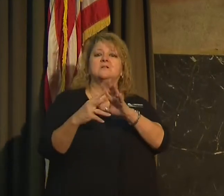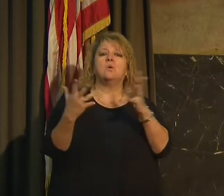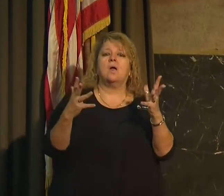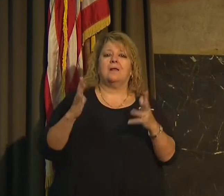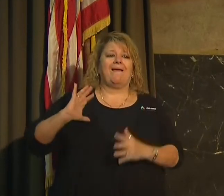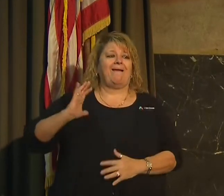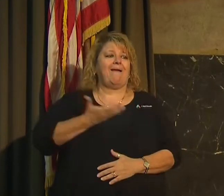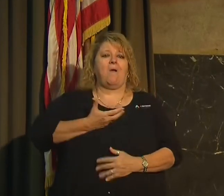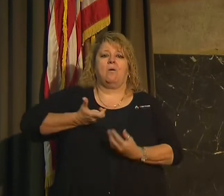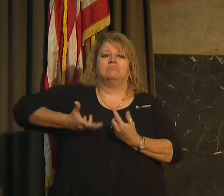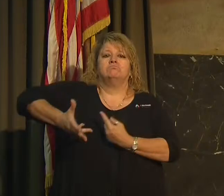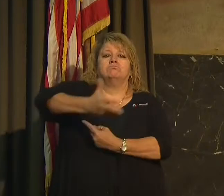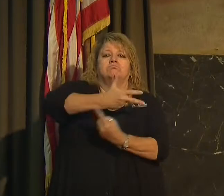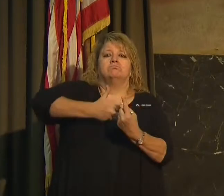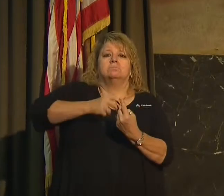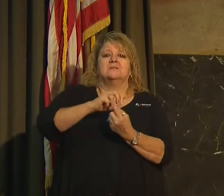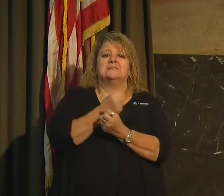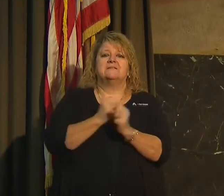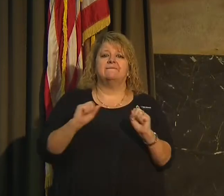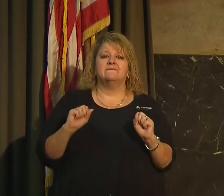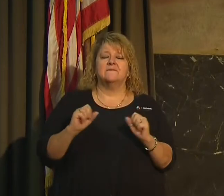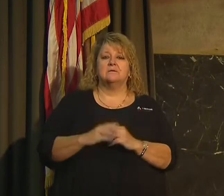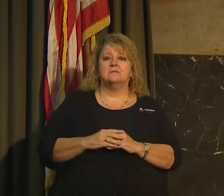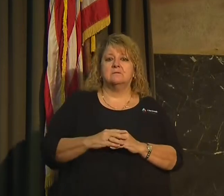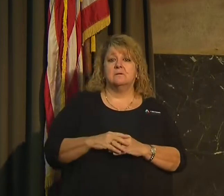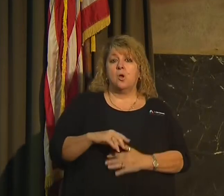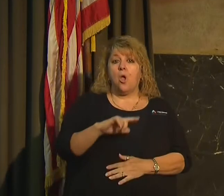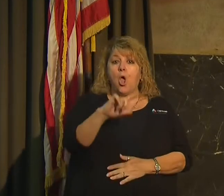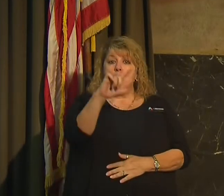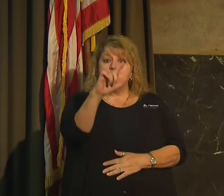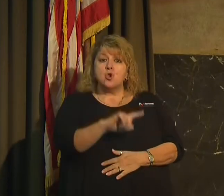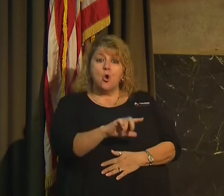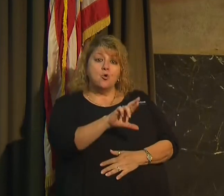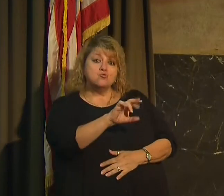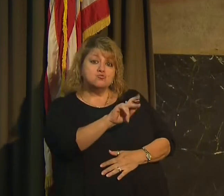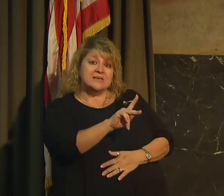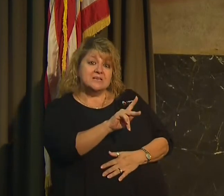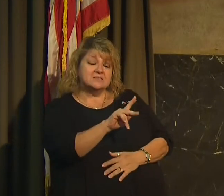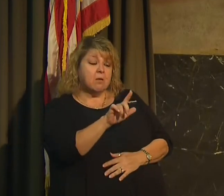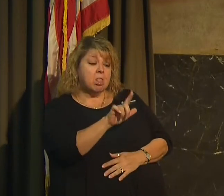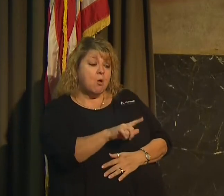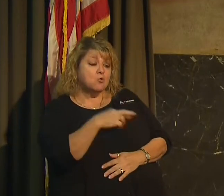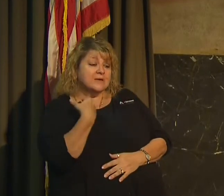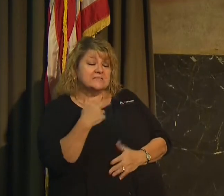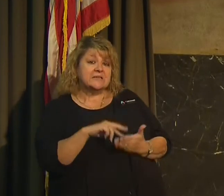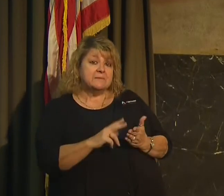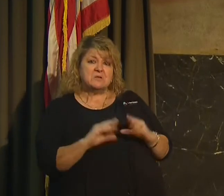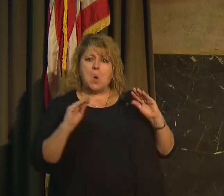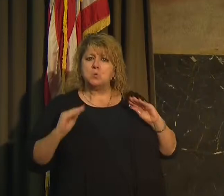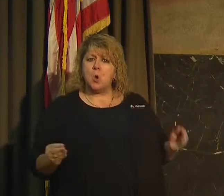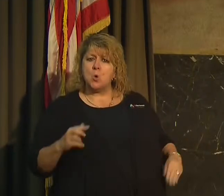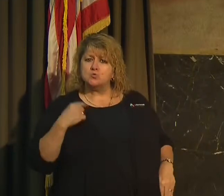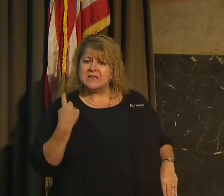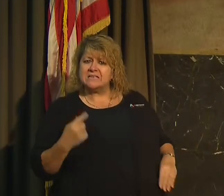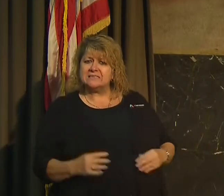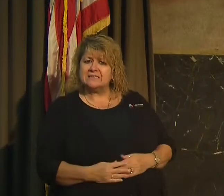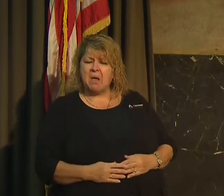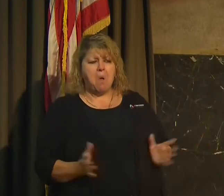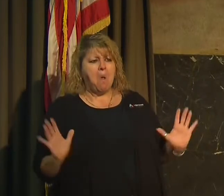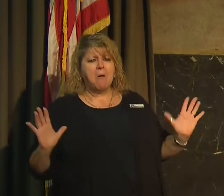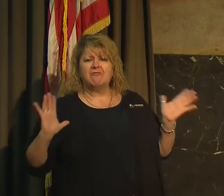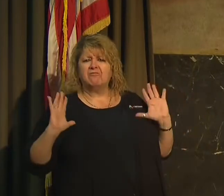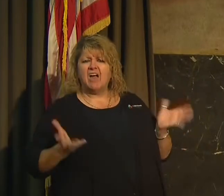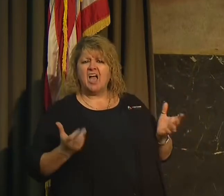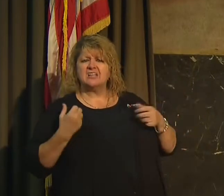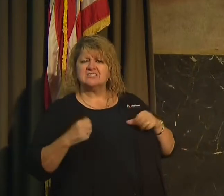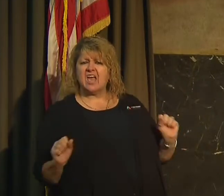environment. Low risk or lower risk does not mean no risk. And that is why, while the mandate of